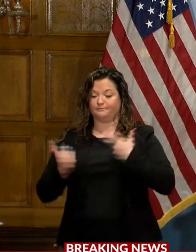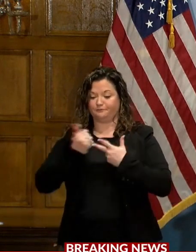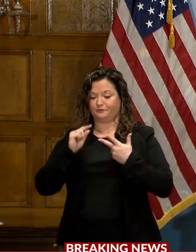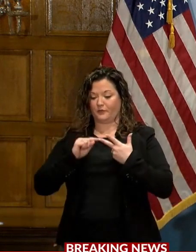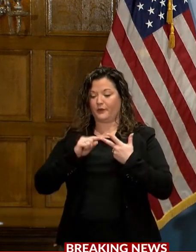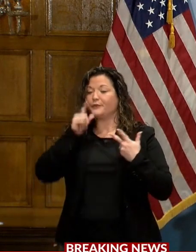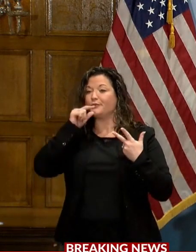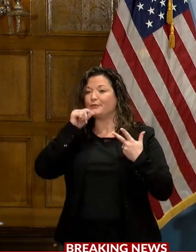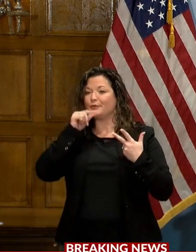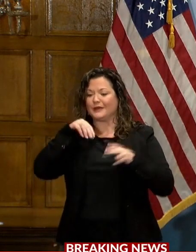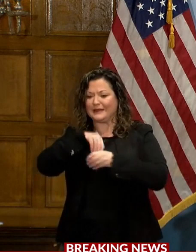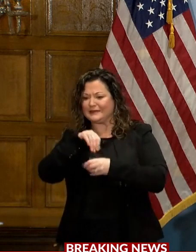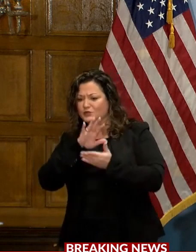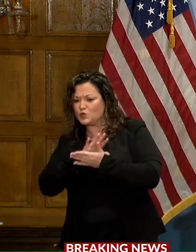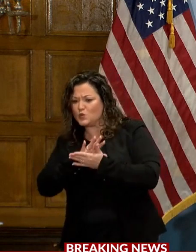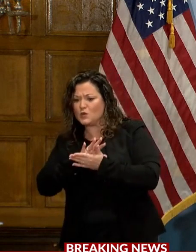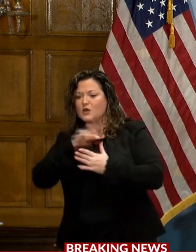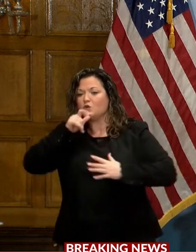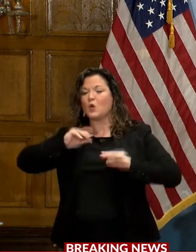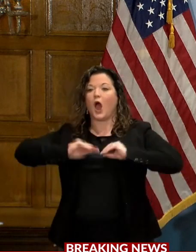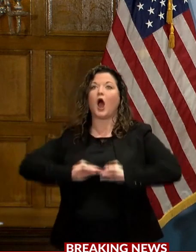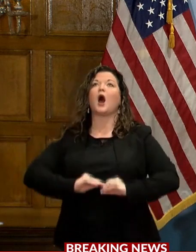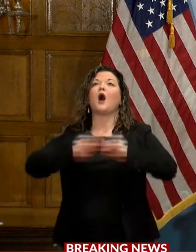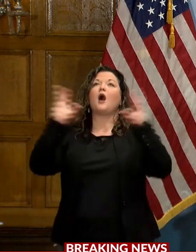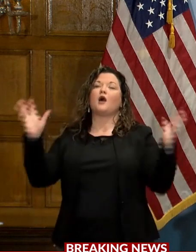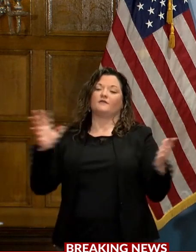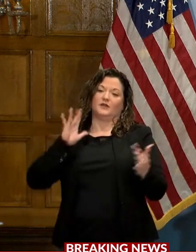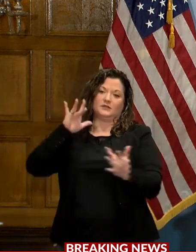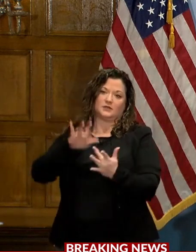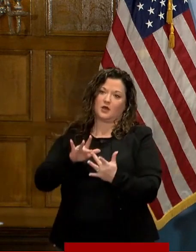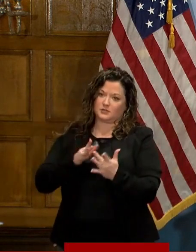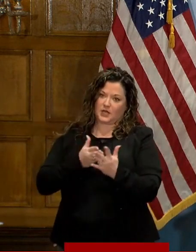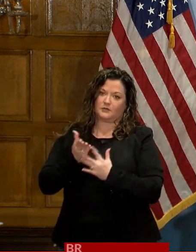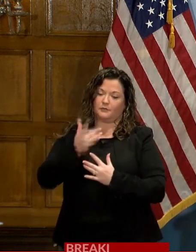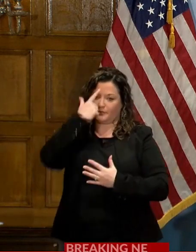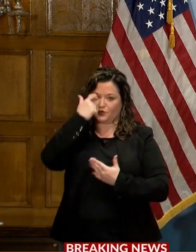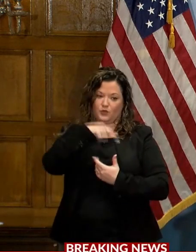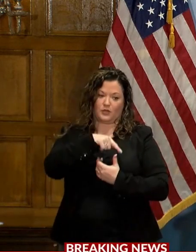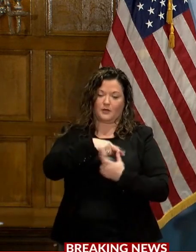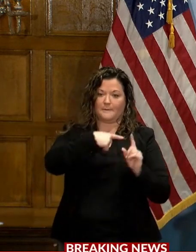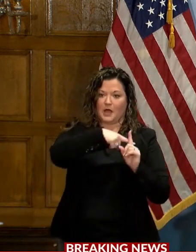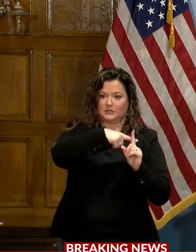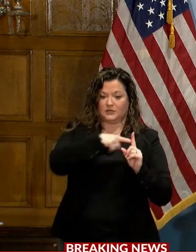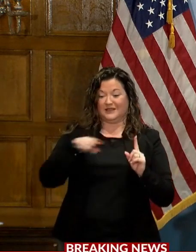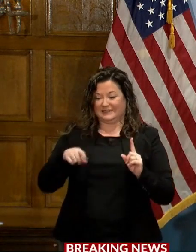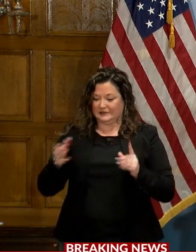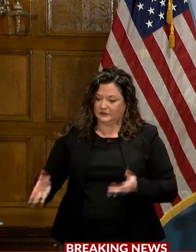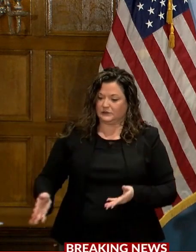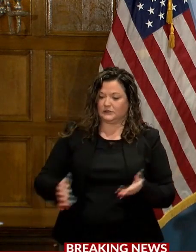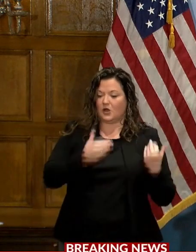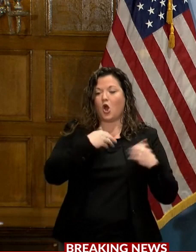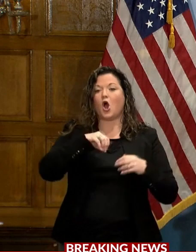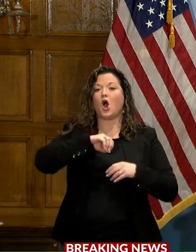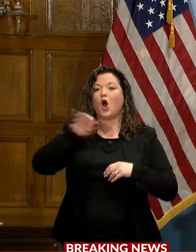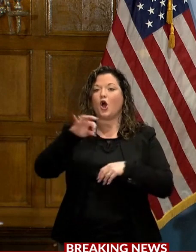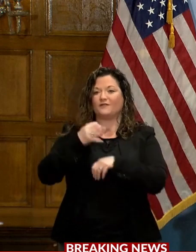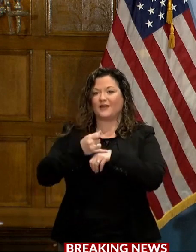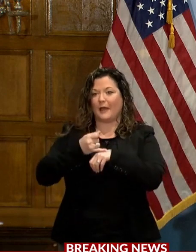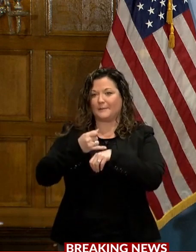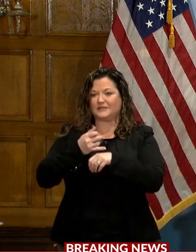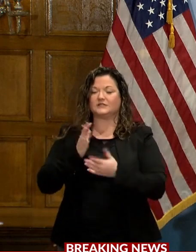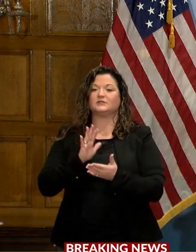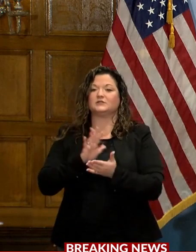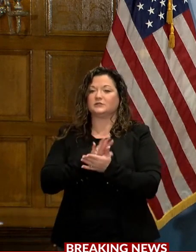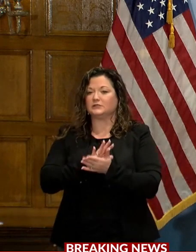individuals in the school who are obvious contacts to those positive cases and getting them off campus for the recommended